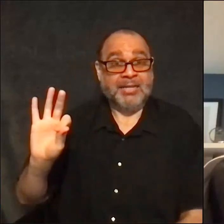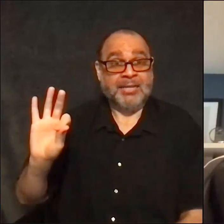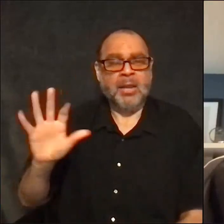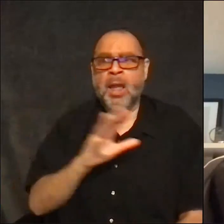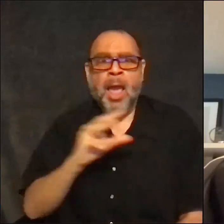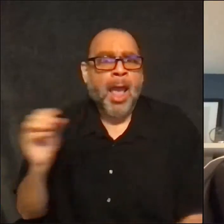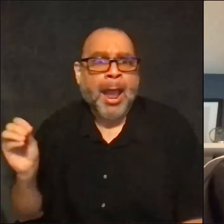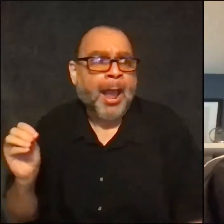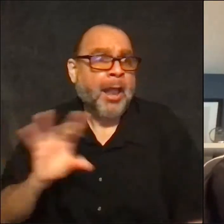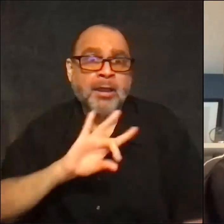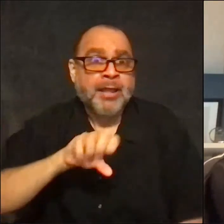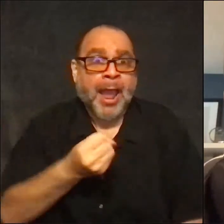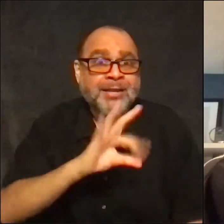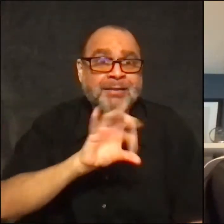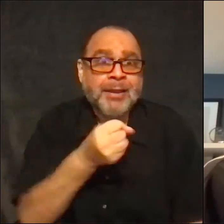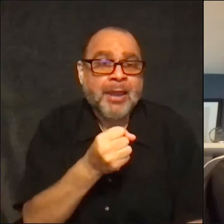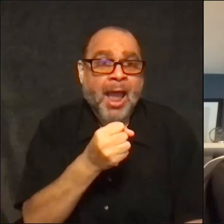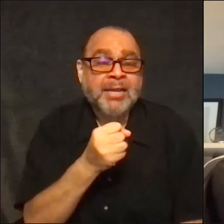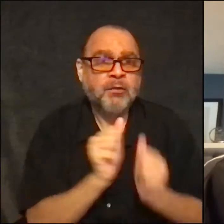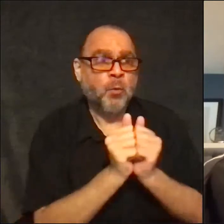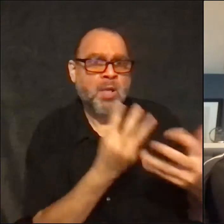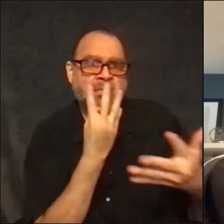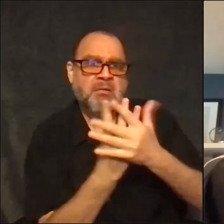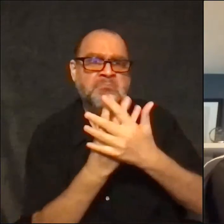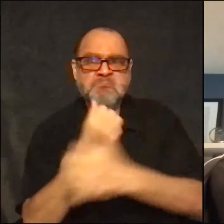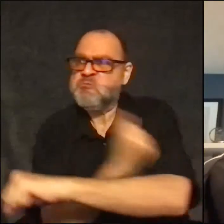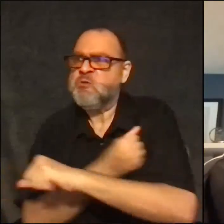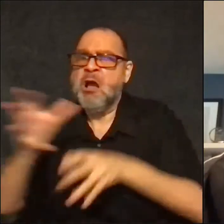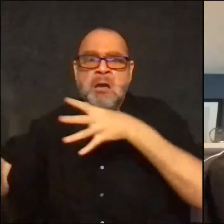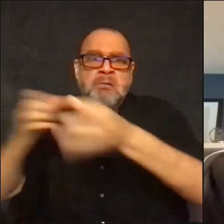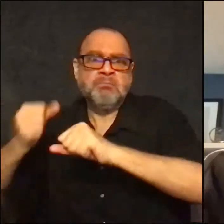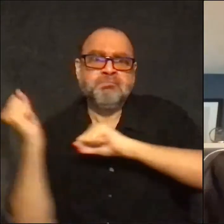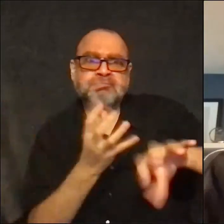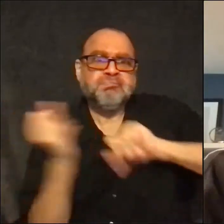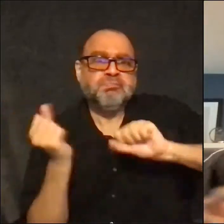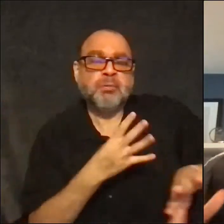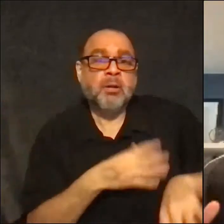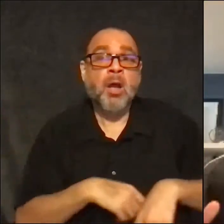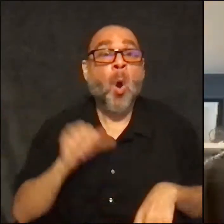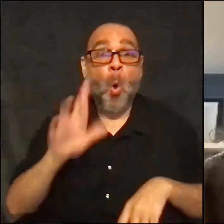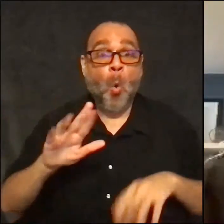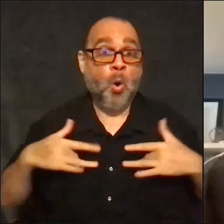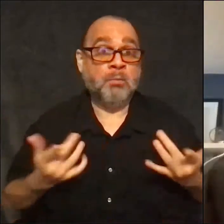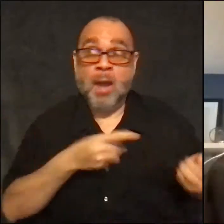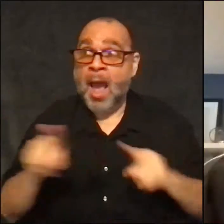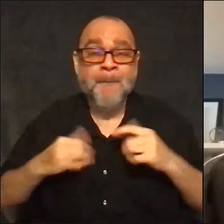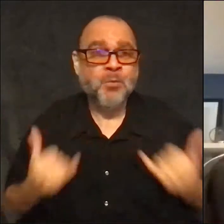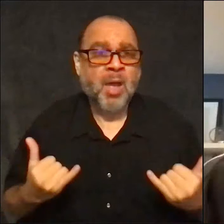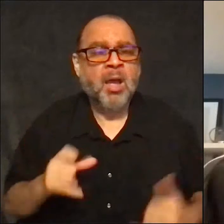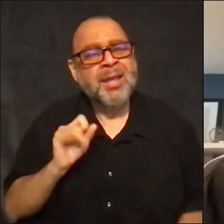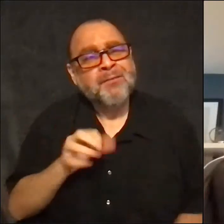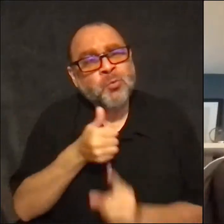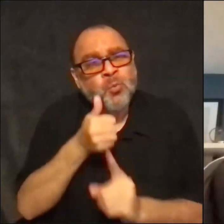the 80s and 90s, to the current racial reckoning that we're in right now. If you as a leader up and coming don't fully